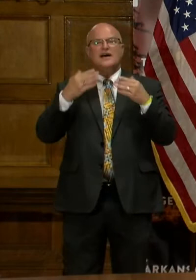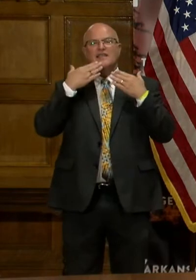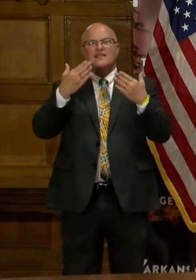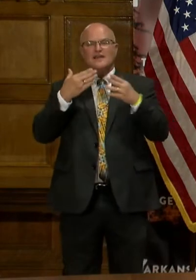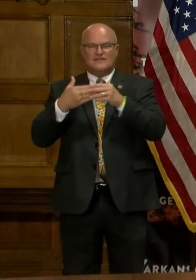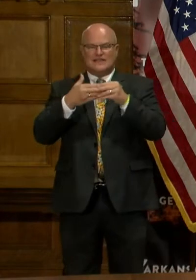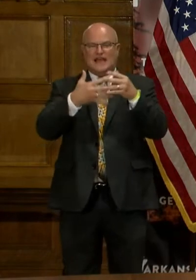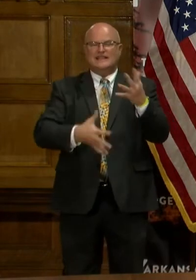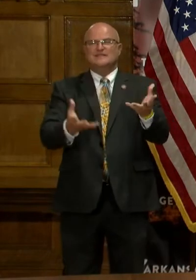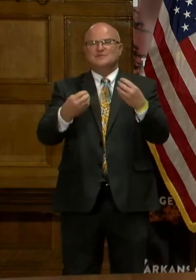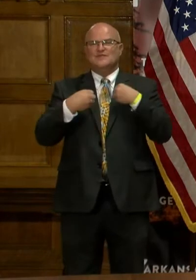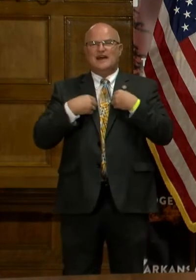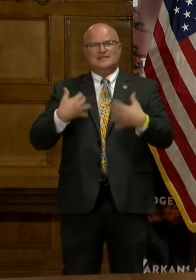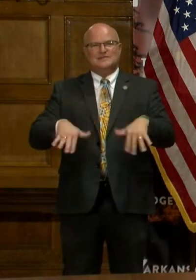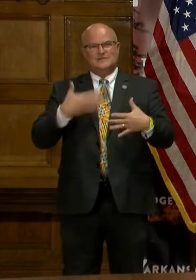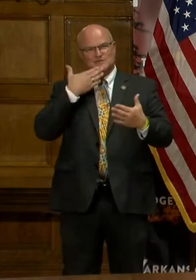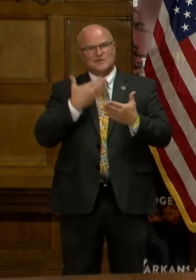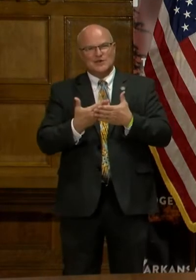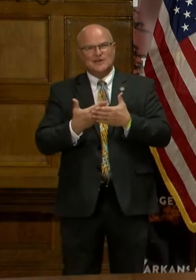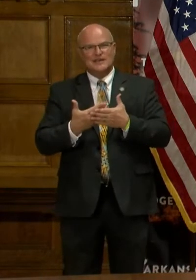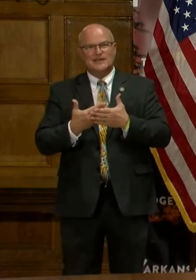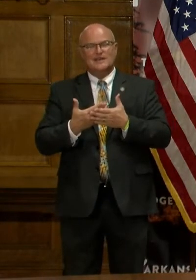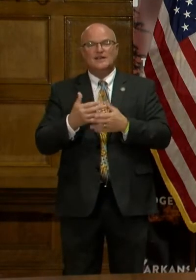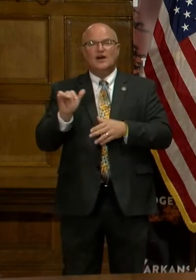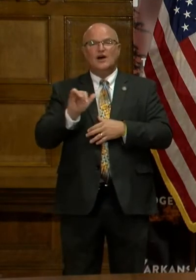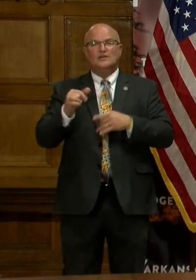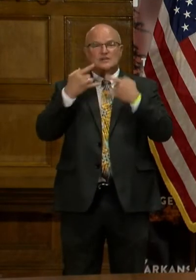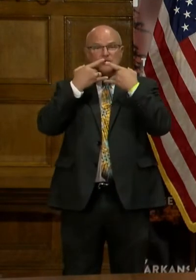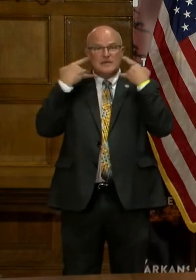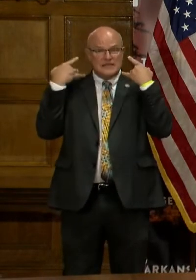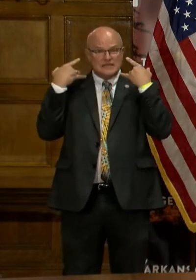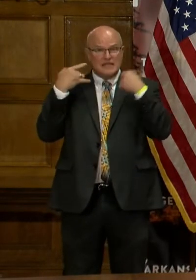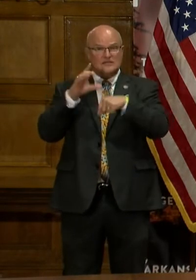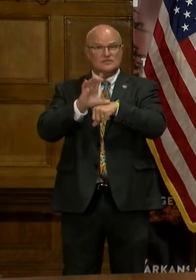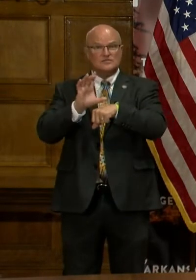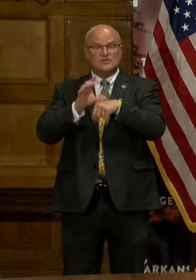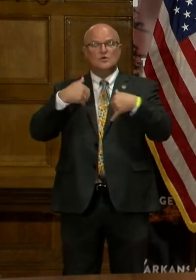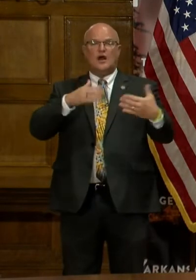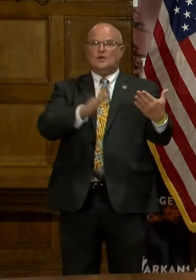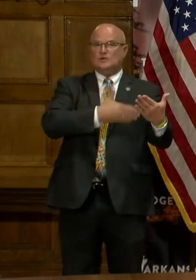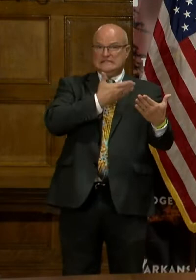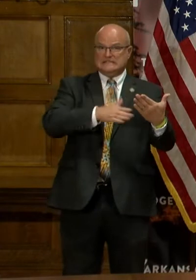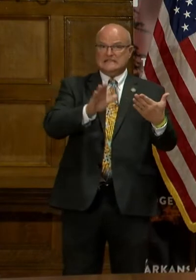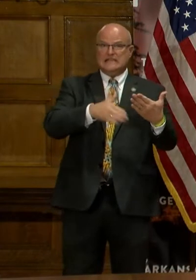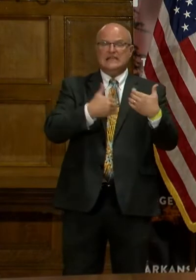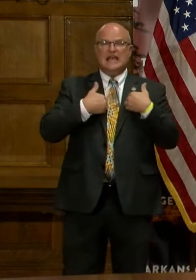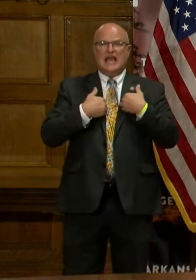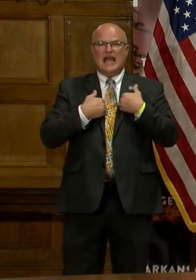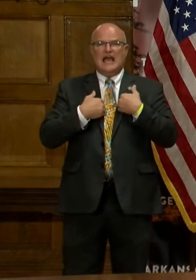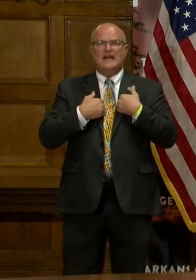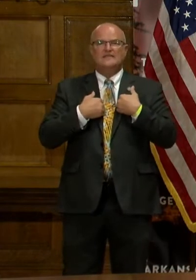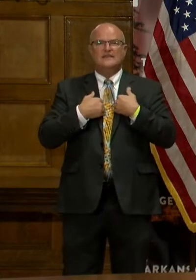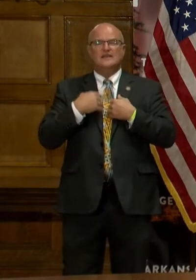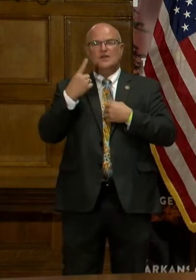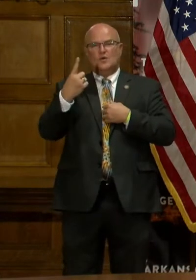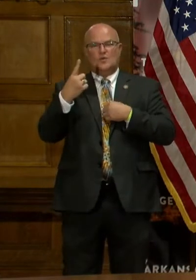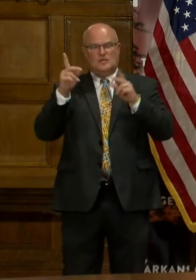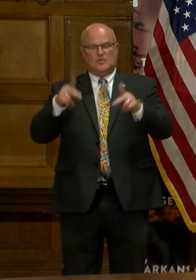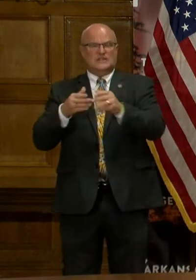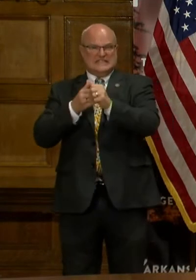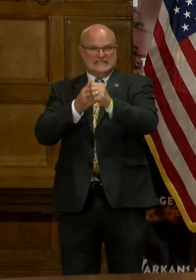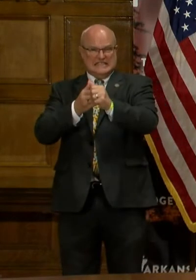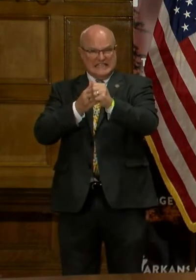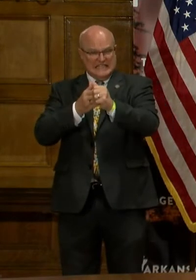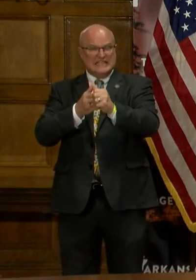these guidelines provide. We've also maintained wearing our masks while we sing, having only a cantor to lead singing,